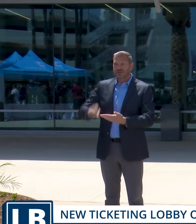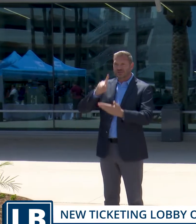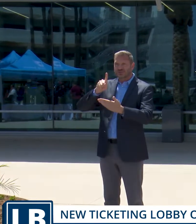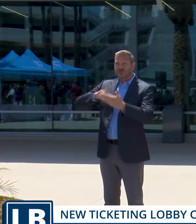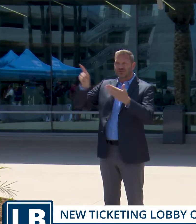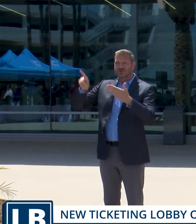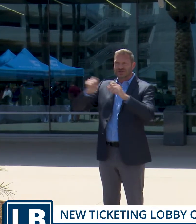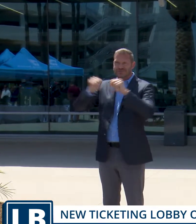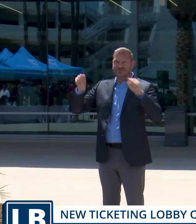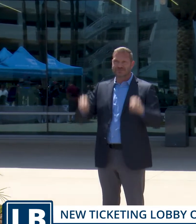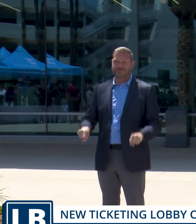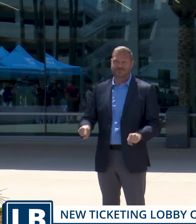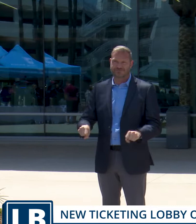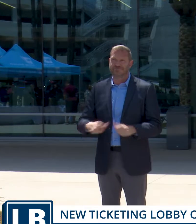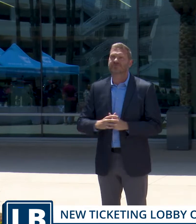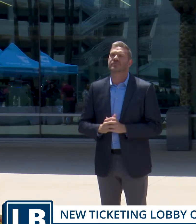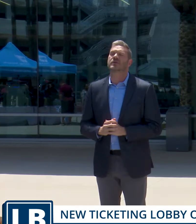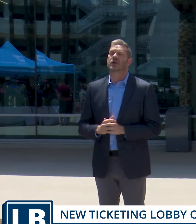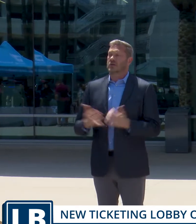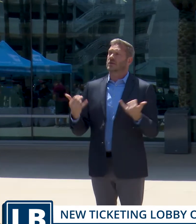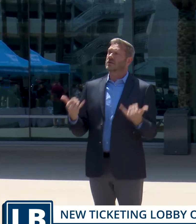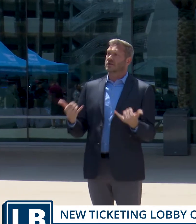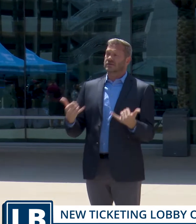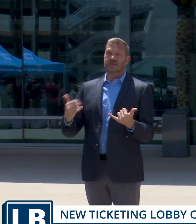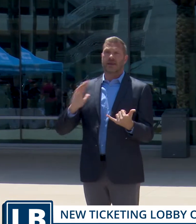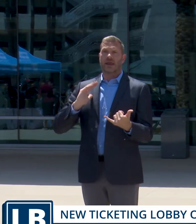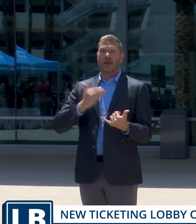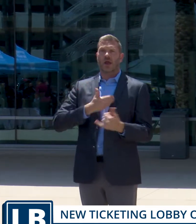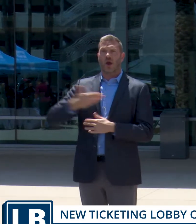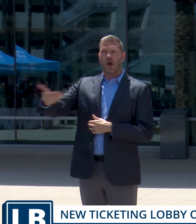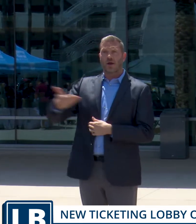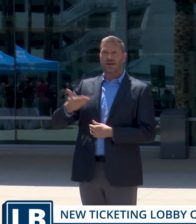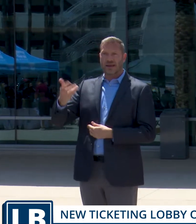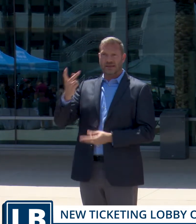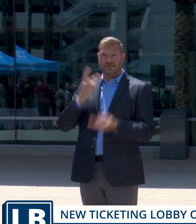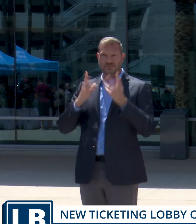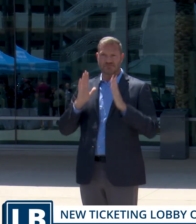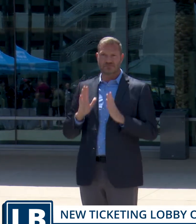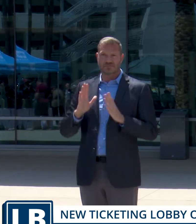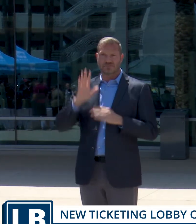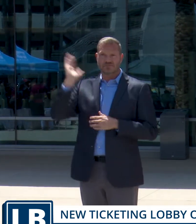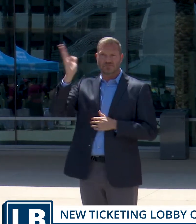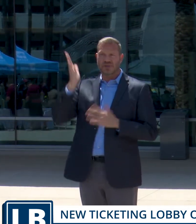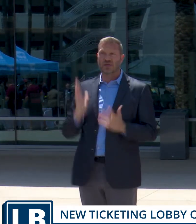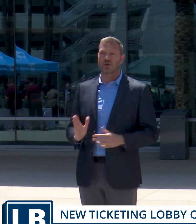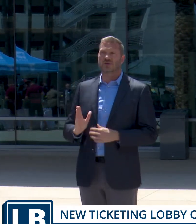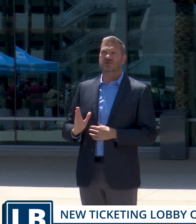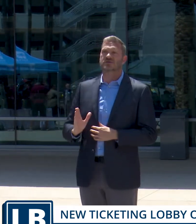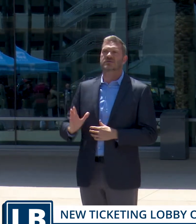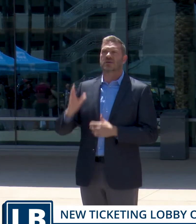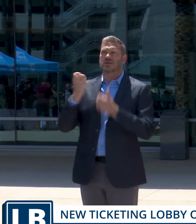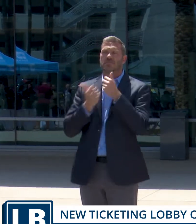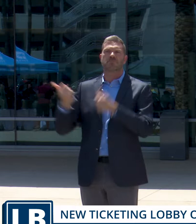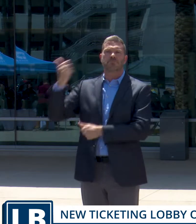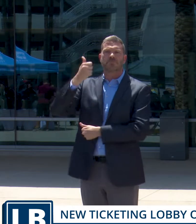CBIS. Today, our guest speakers include Long Beach Mayor Robert Garcia,